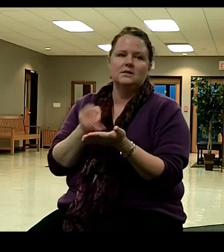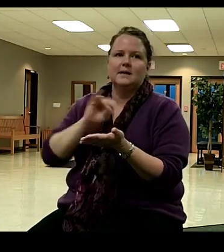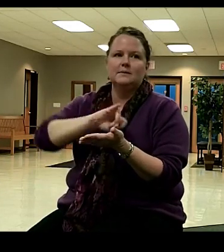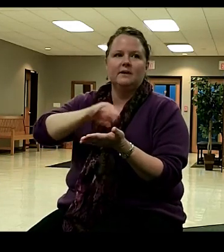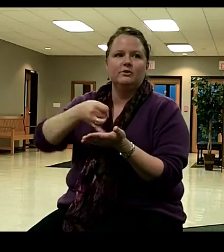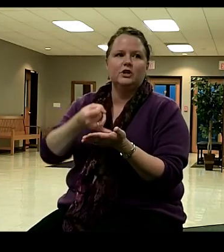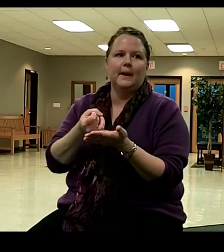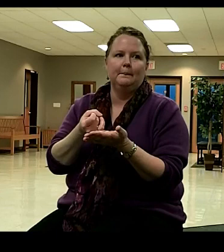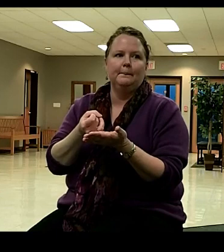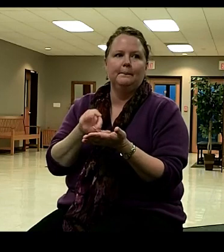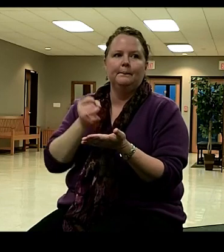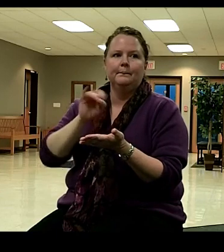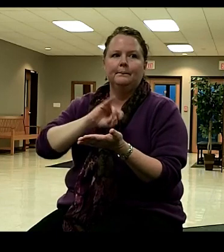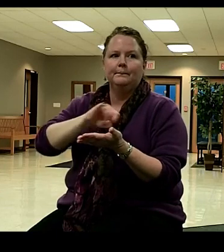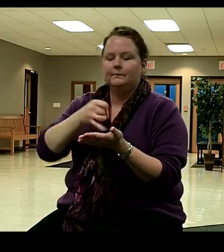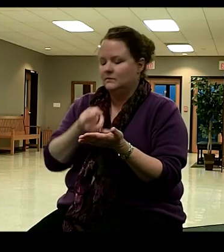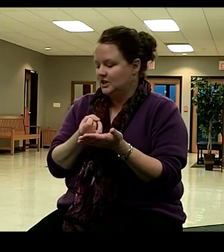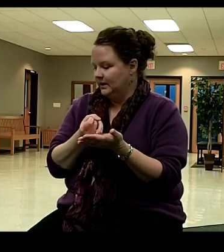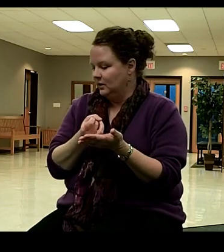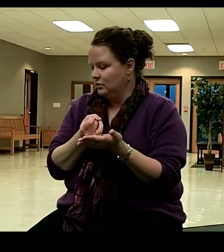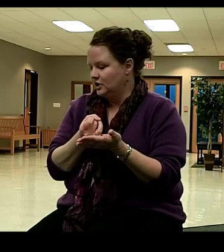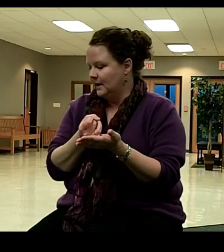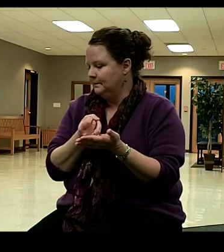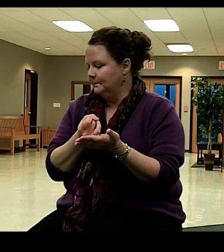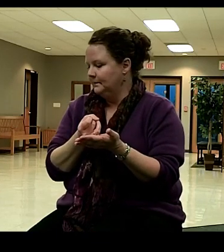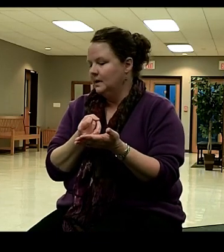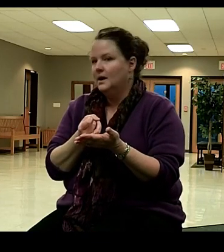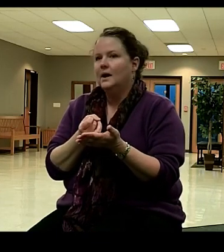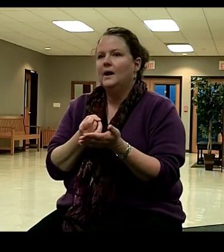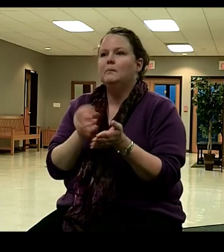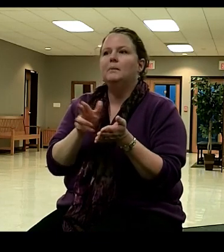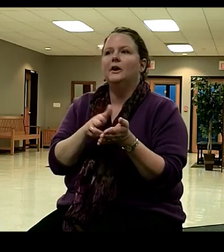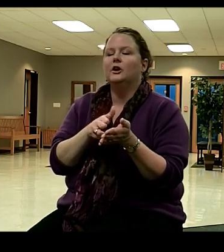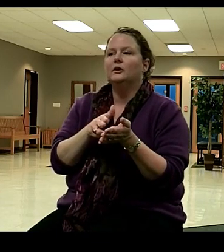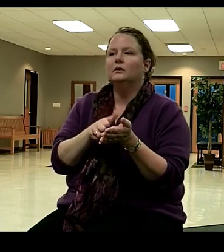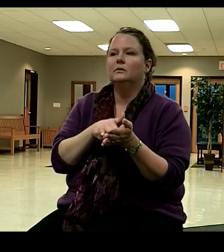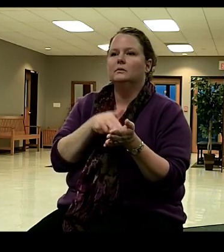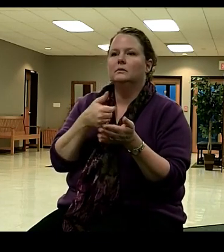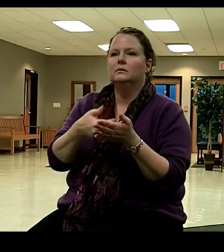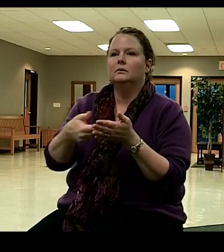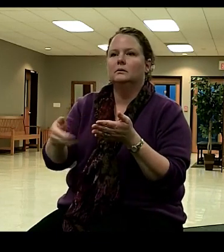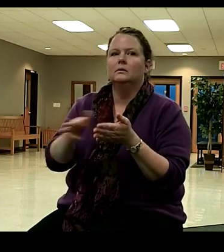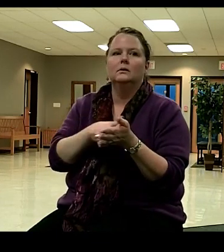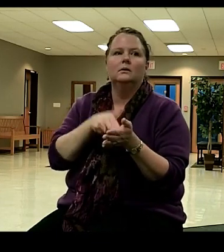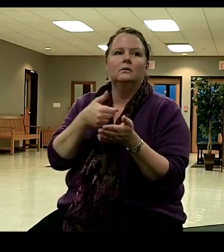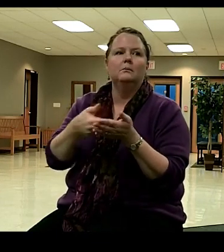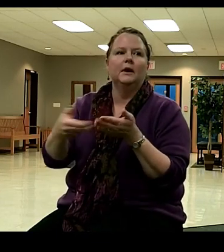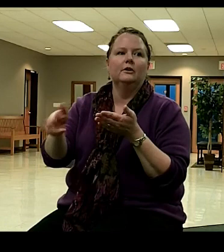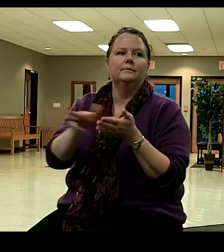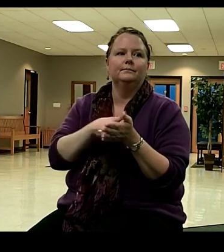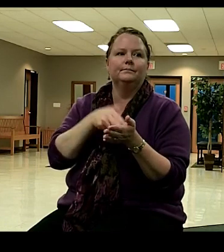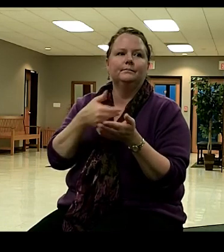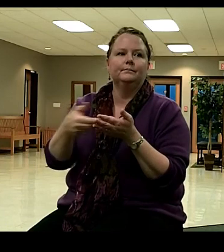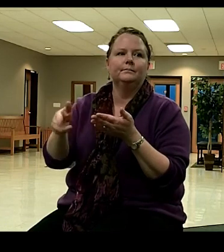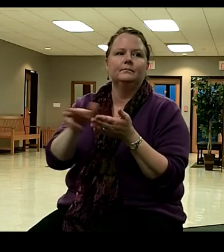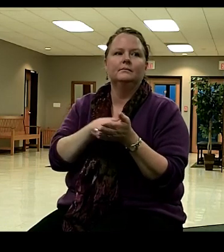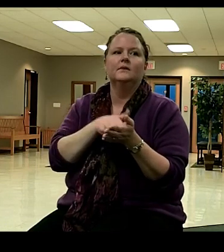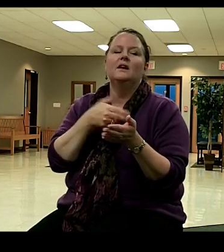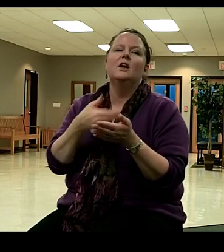the same sign for jam. Jelly or jam. And butter. Butter. No,